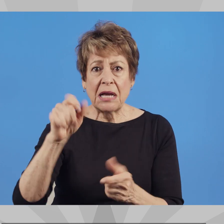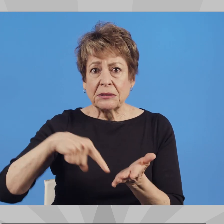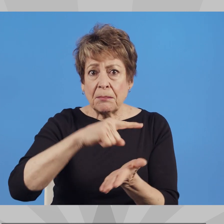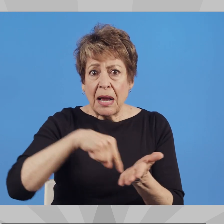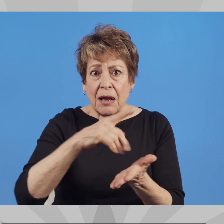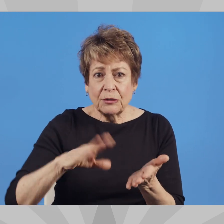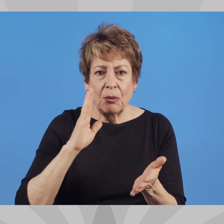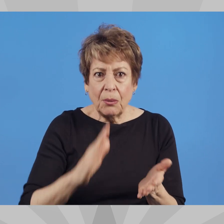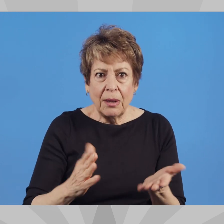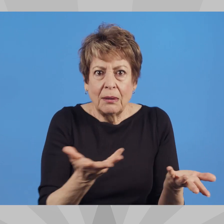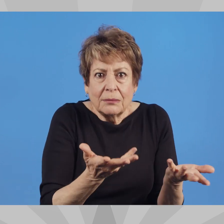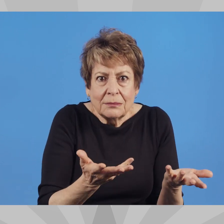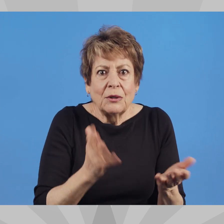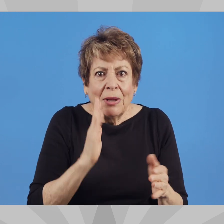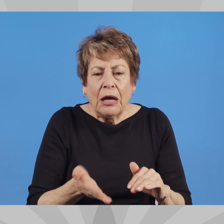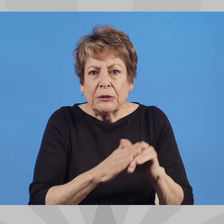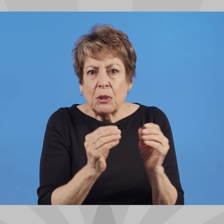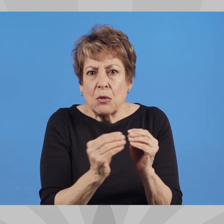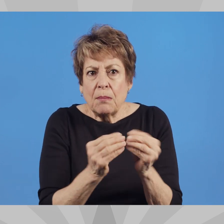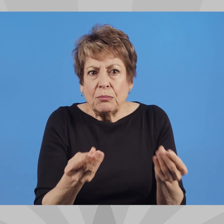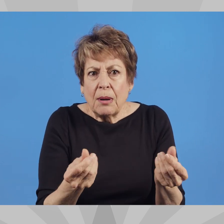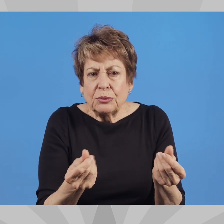property values.